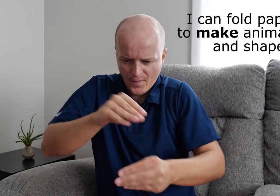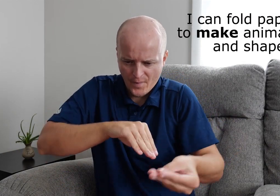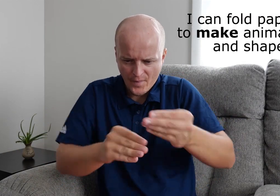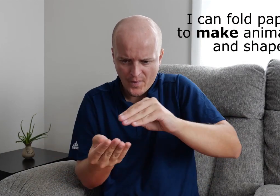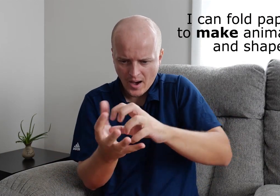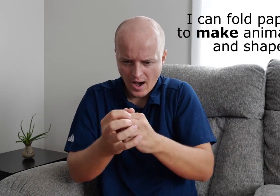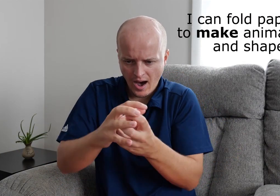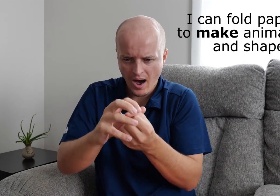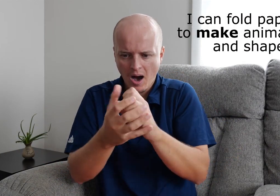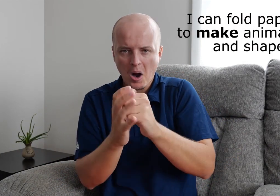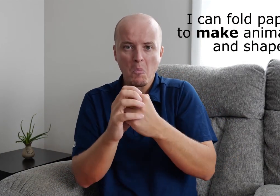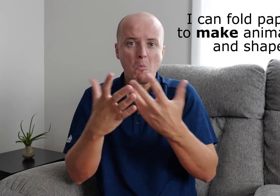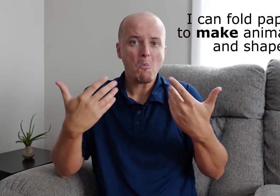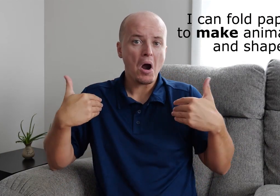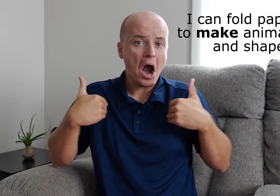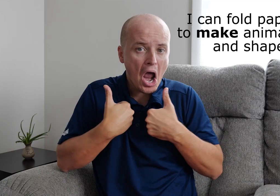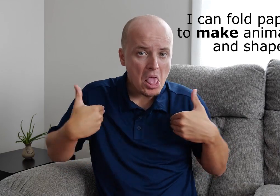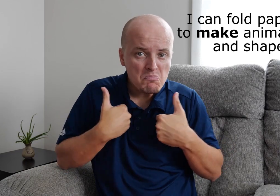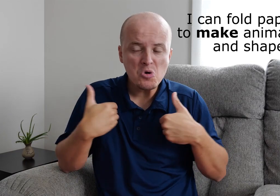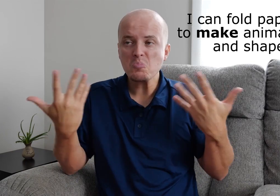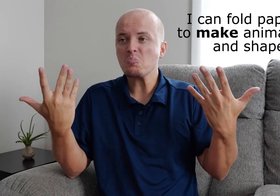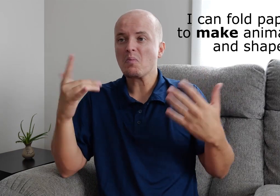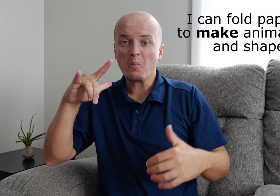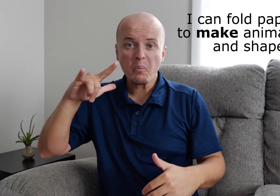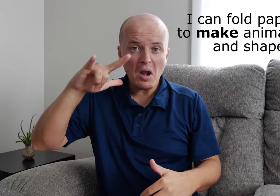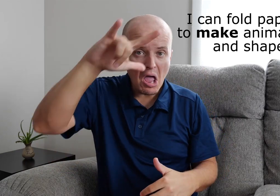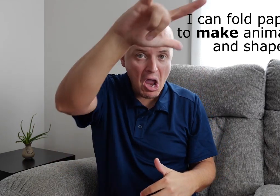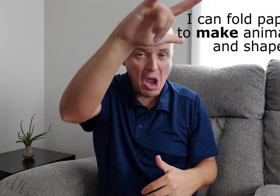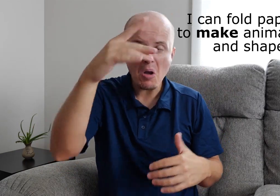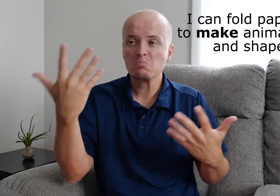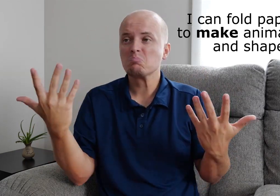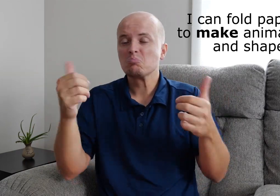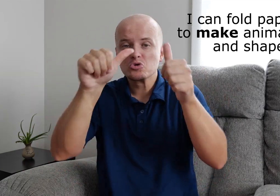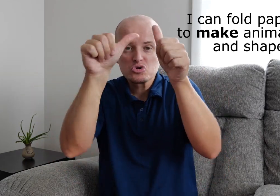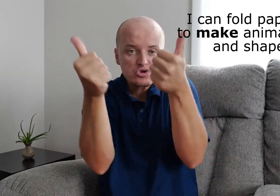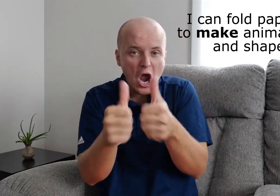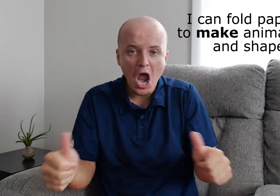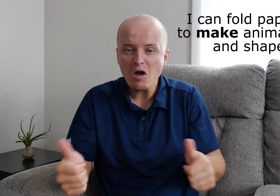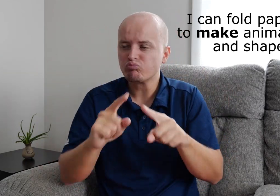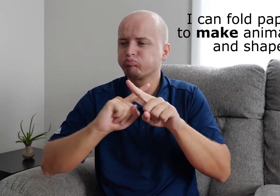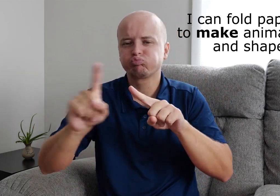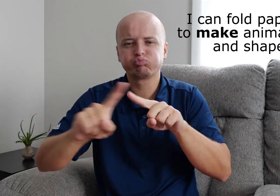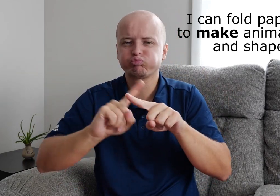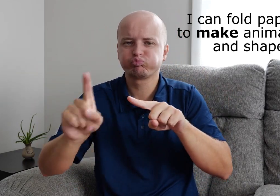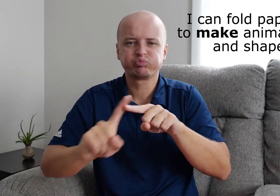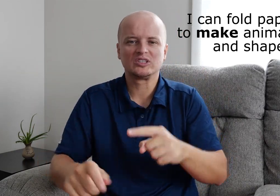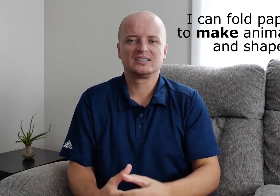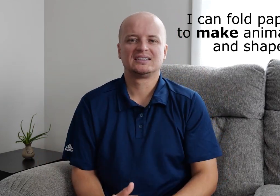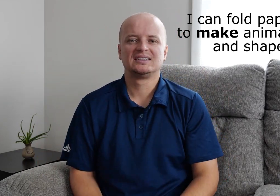I can fold paper to make shapes like animals or airplanes and lots and lots more.